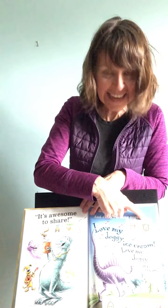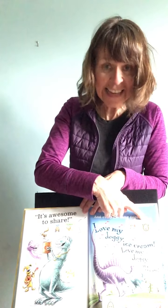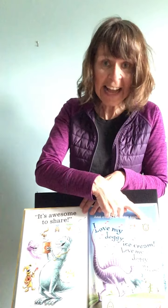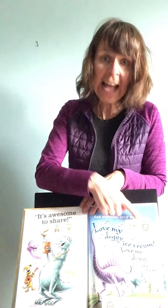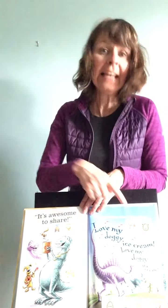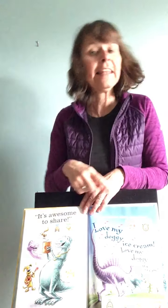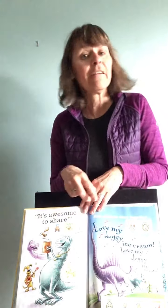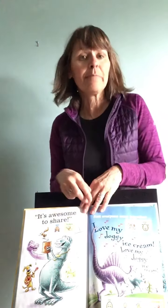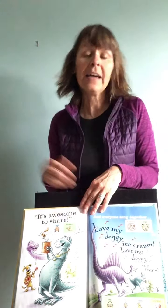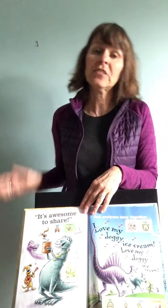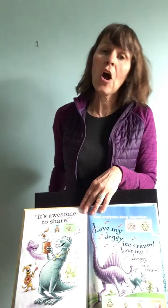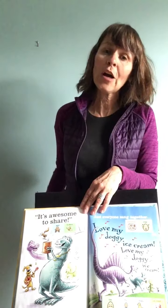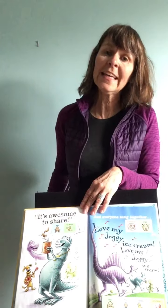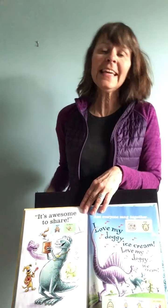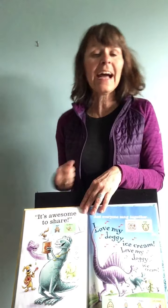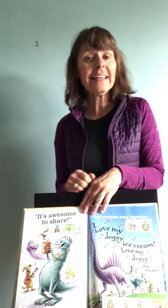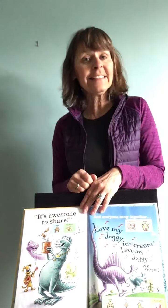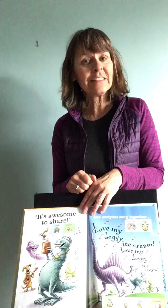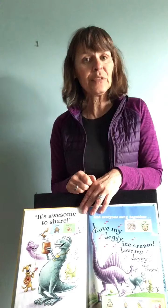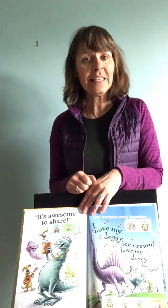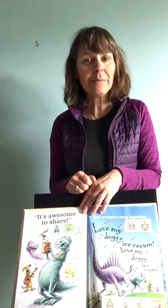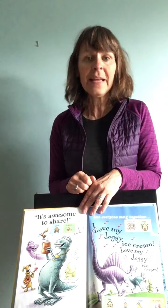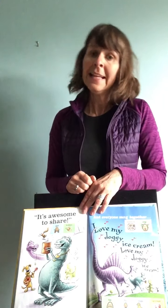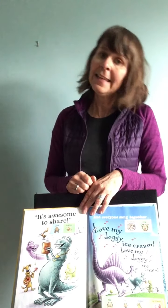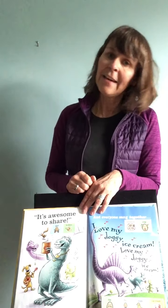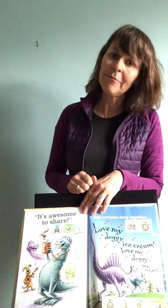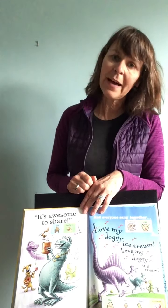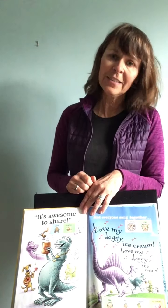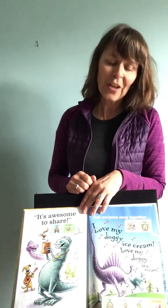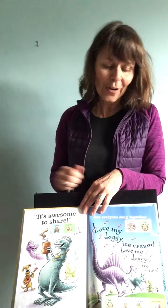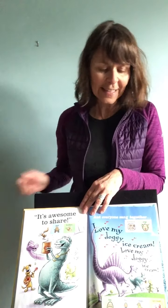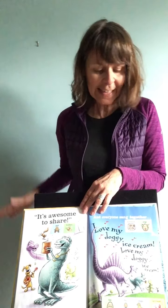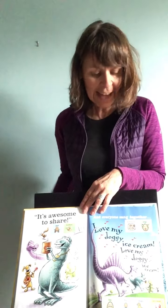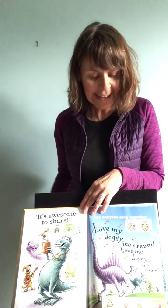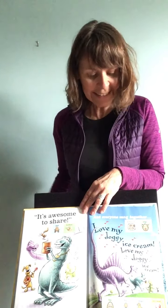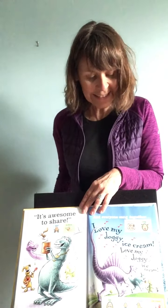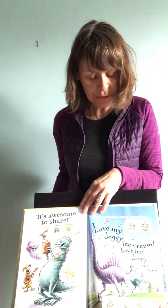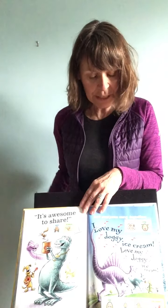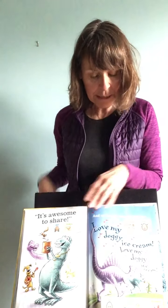sing, love my doggy ice cream. Love my doggy ice cream.